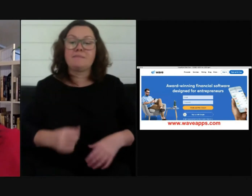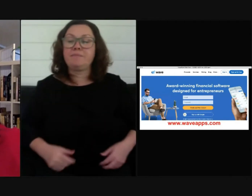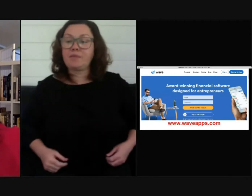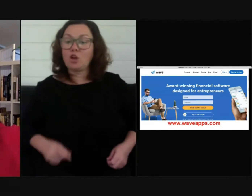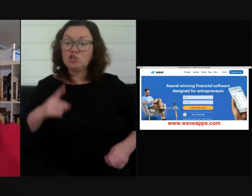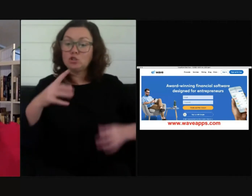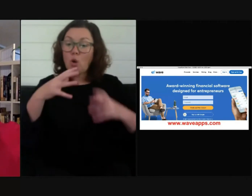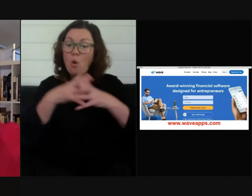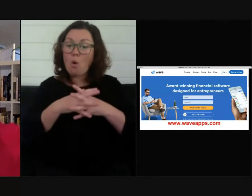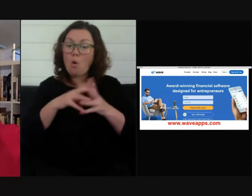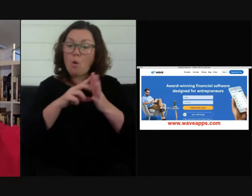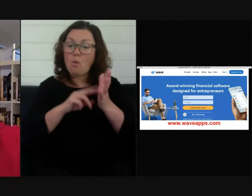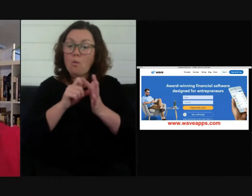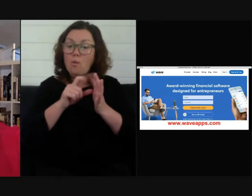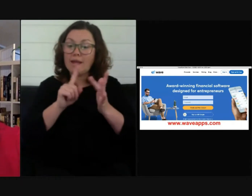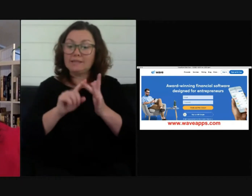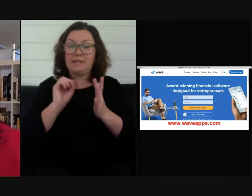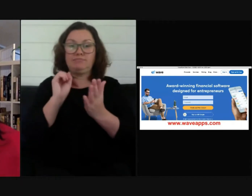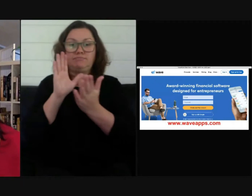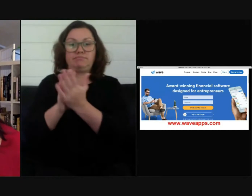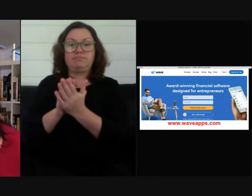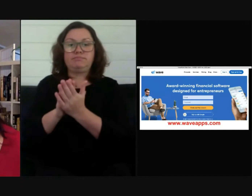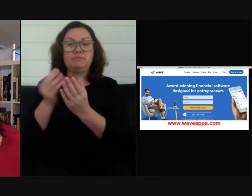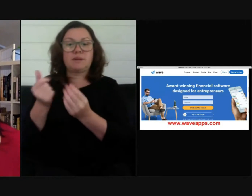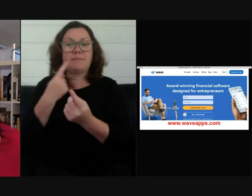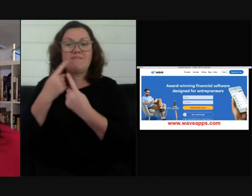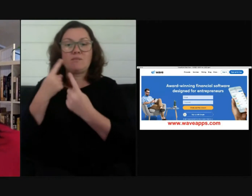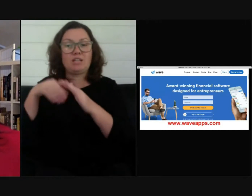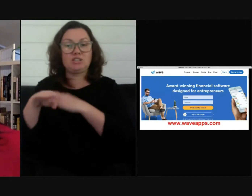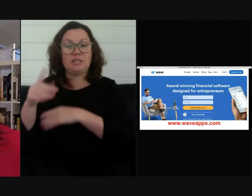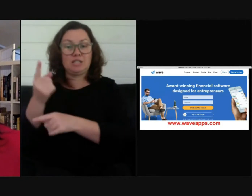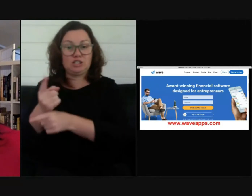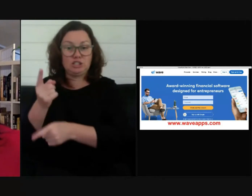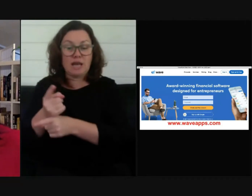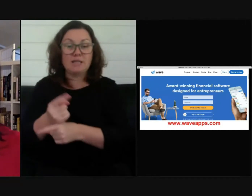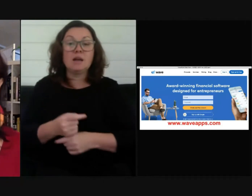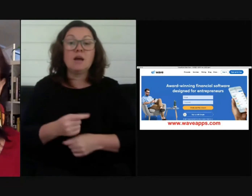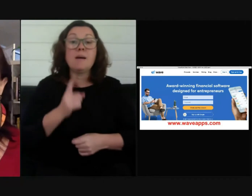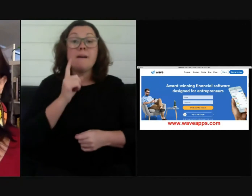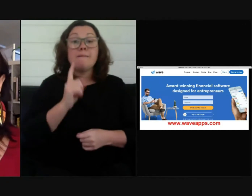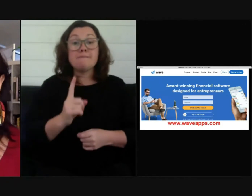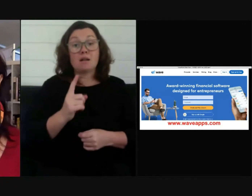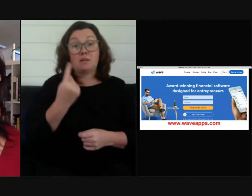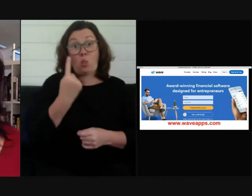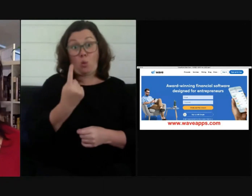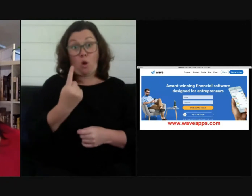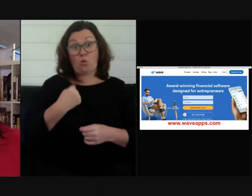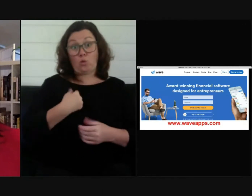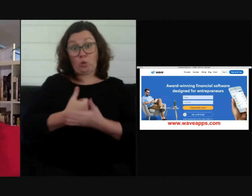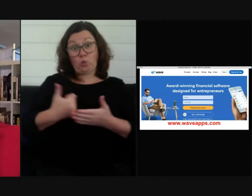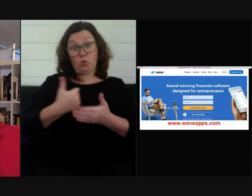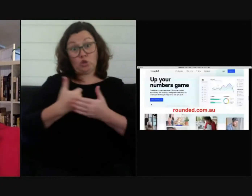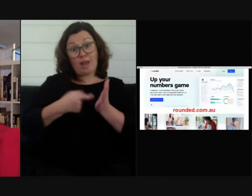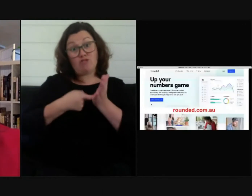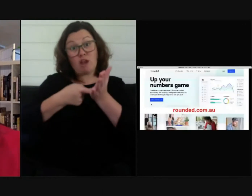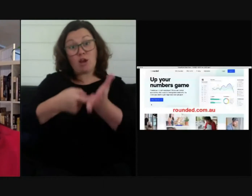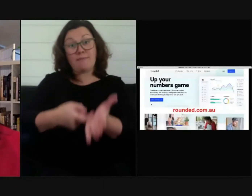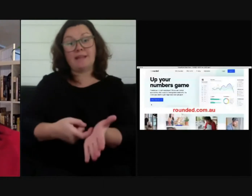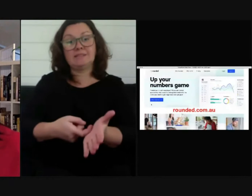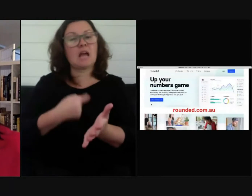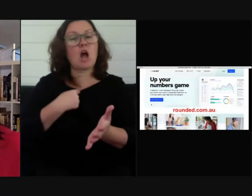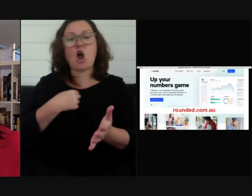you. The one that we usually recommend, and I need to be transparent with you, we do not get any kind of kickback from